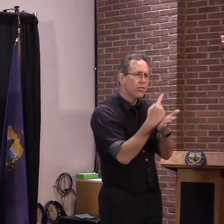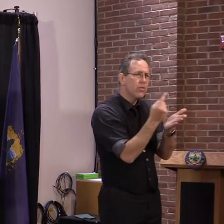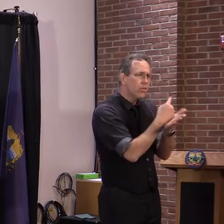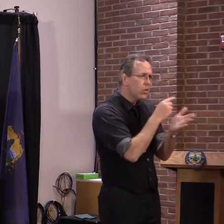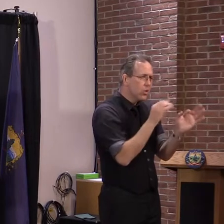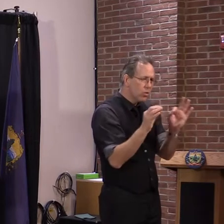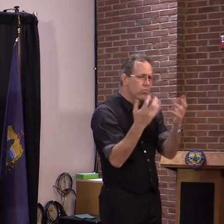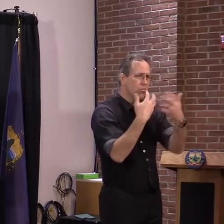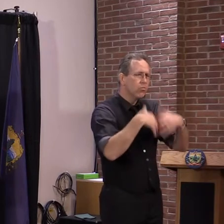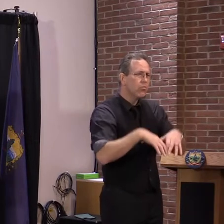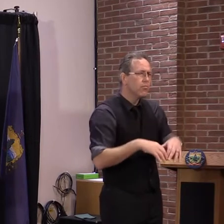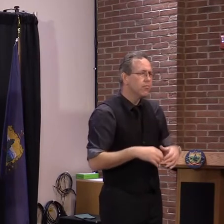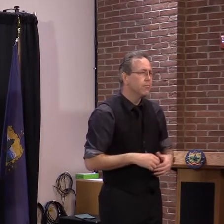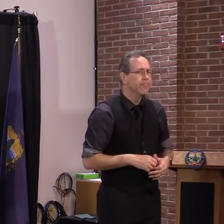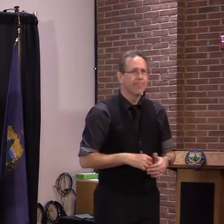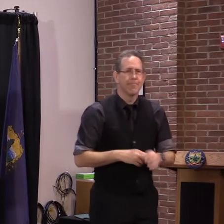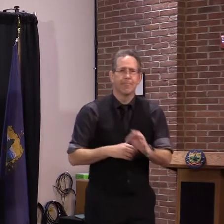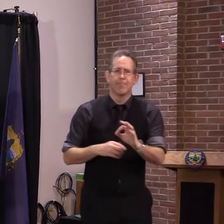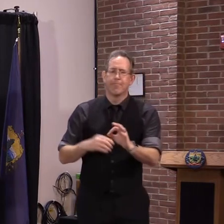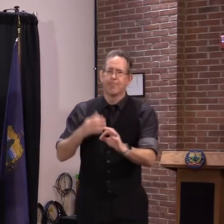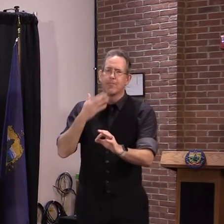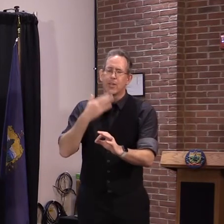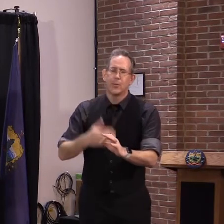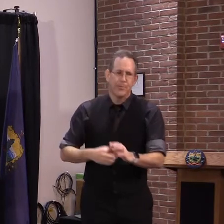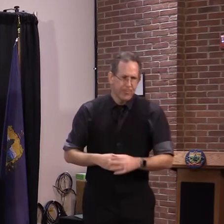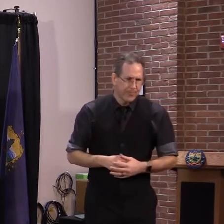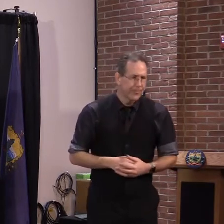Okay, much appreciated. Thank you.